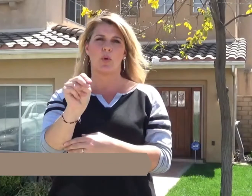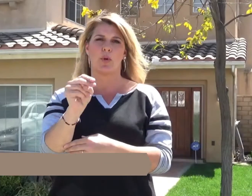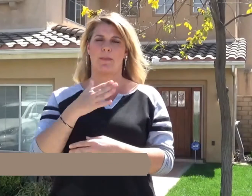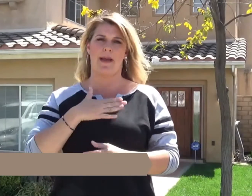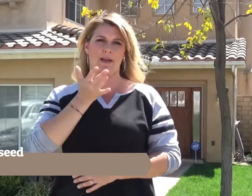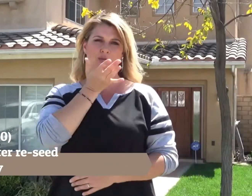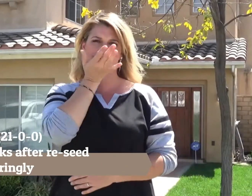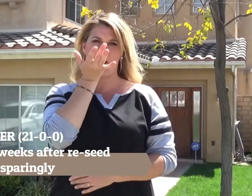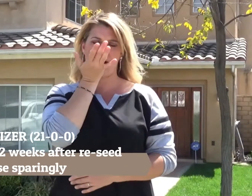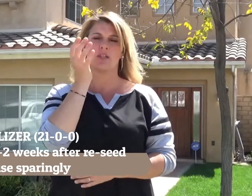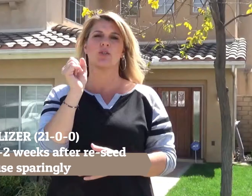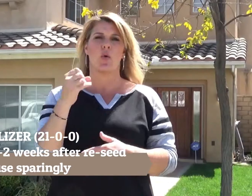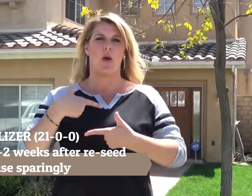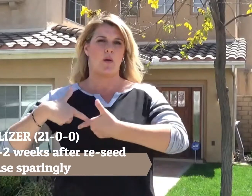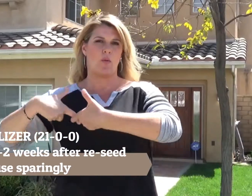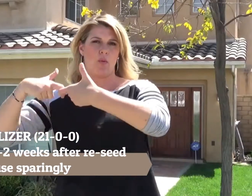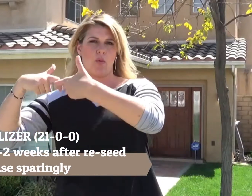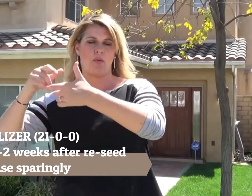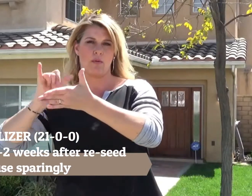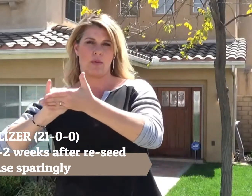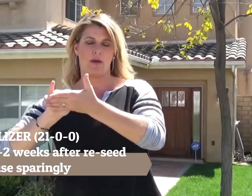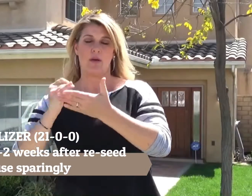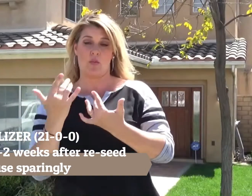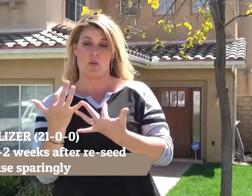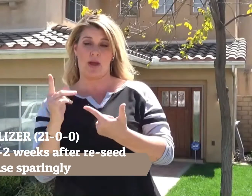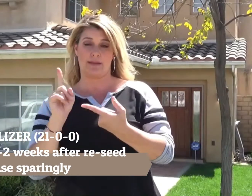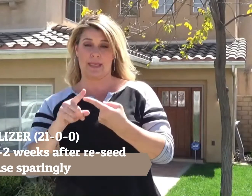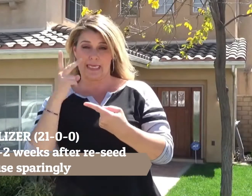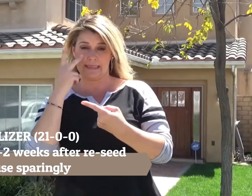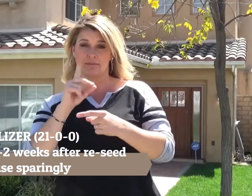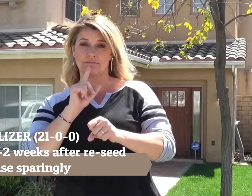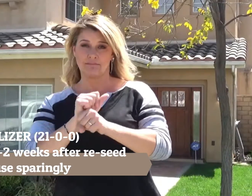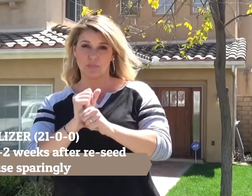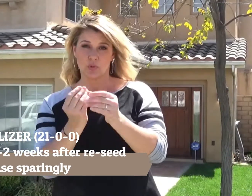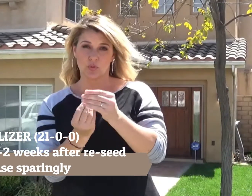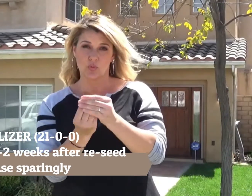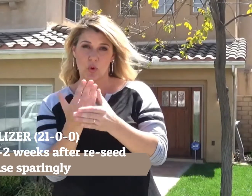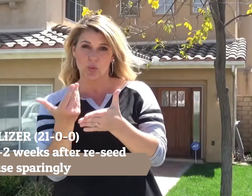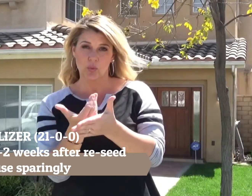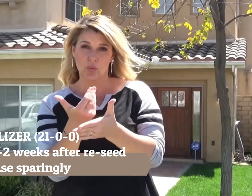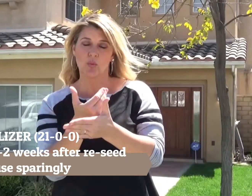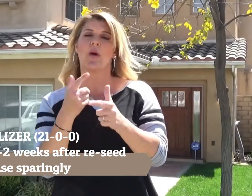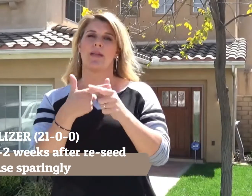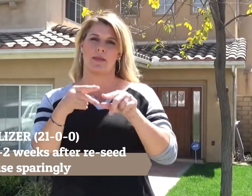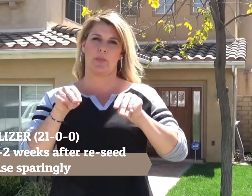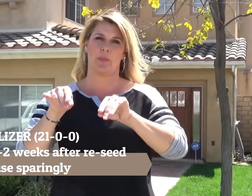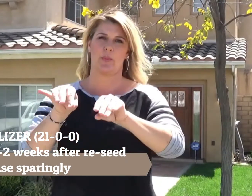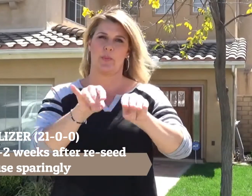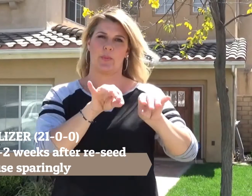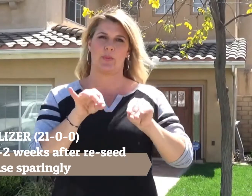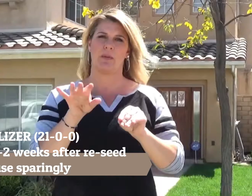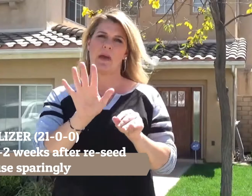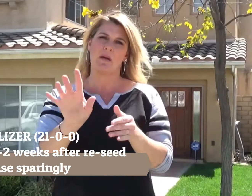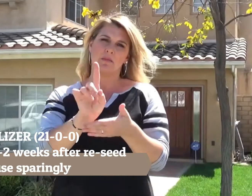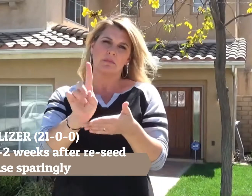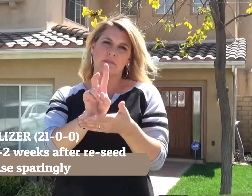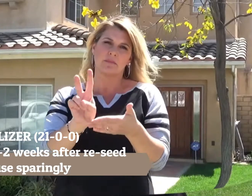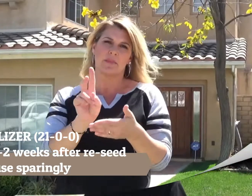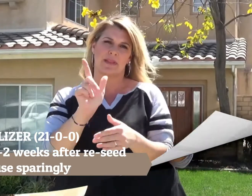use the fertilizer. I don't want to burn my grass, so I hold off on that fertilizer for about 2 weeks in, and then I put it